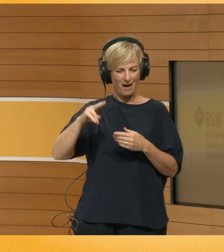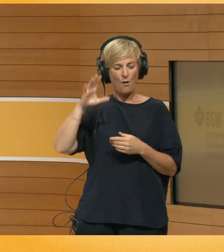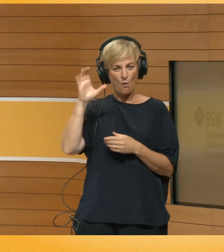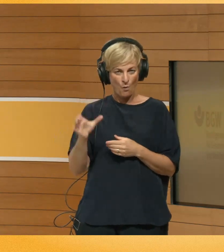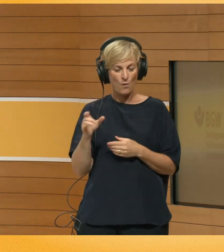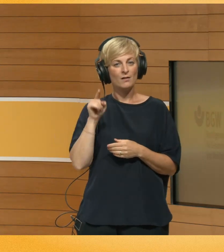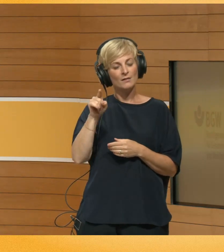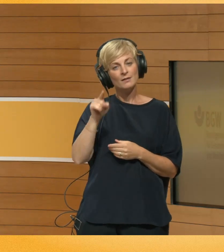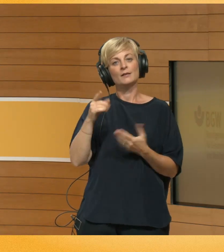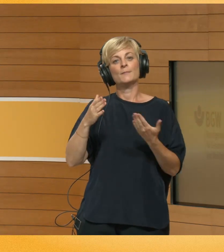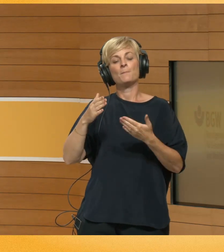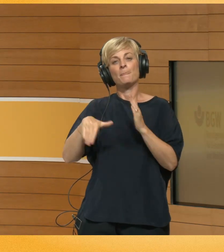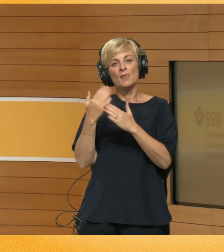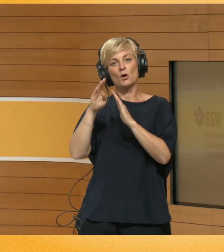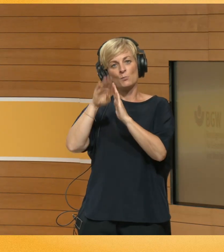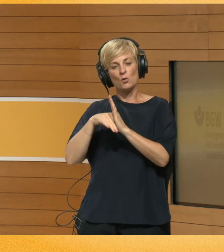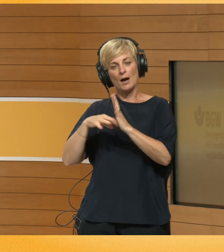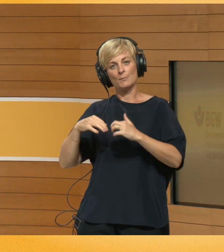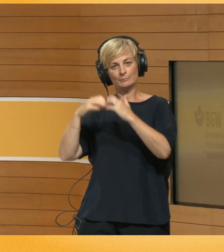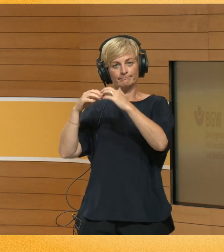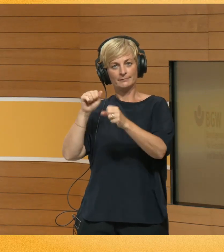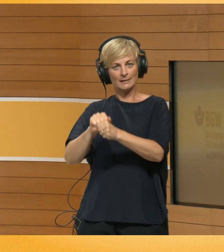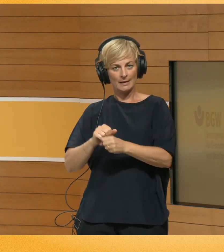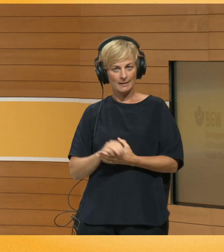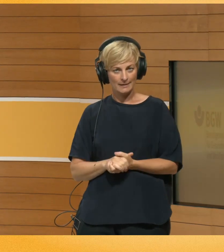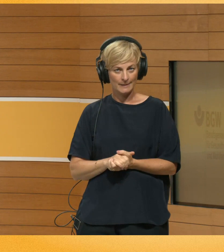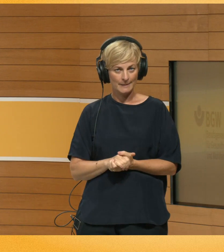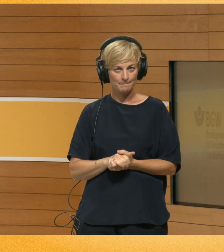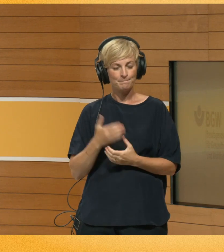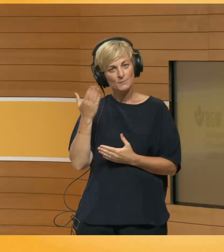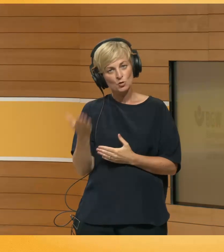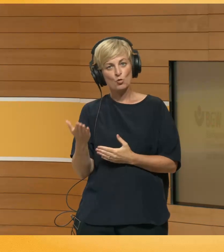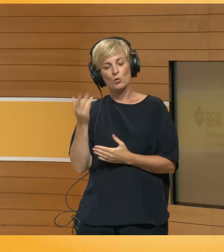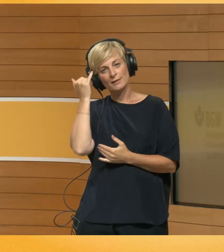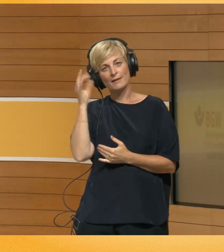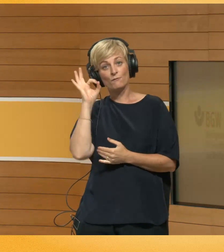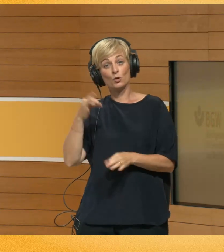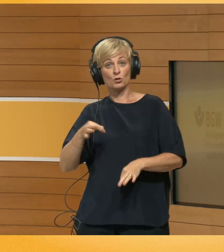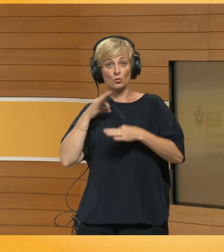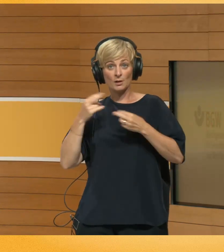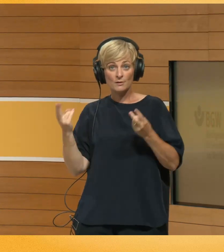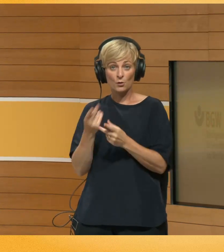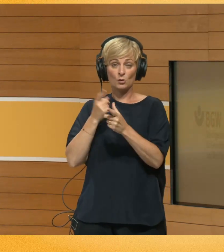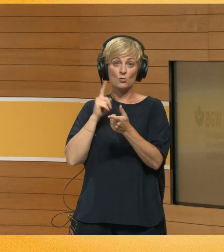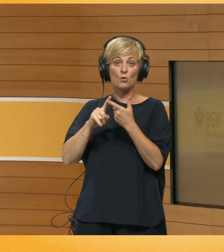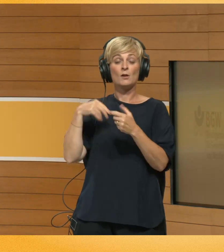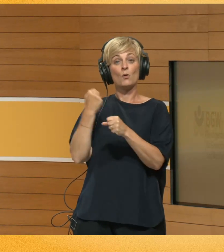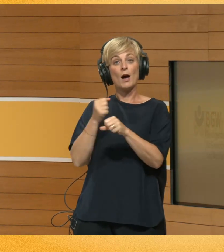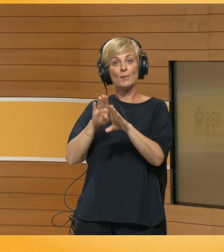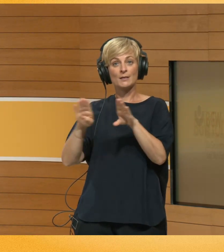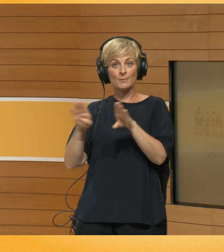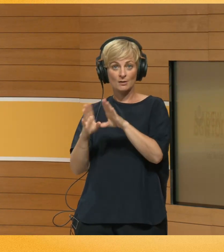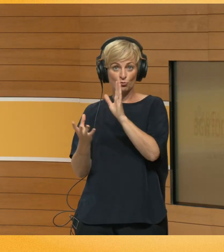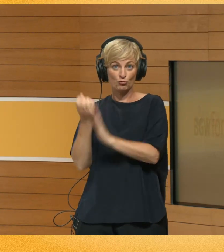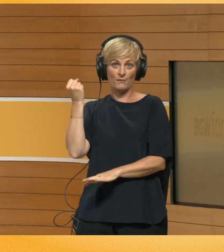community. This is about job creation as well. And, economies are changing. We have